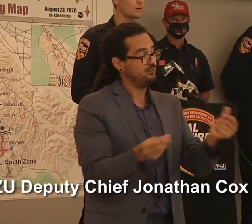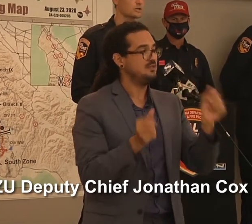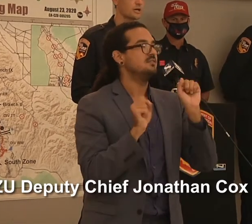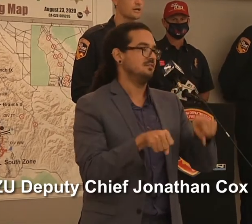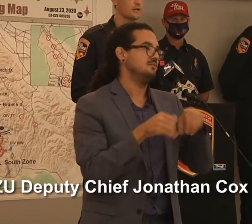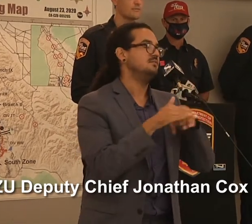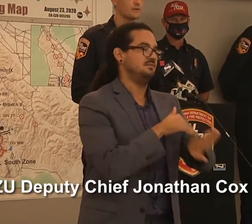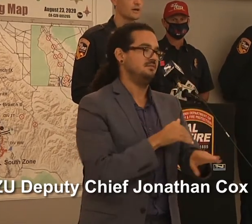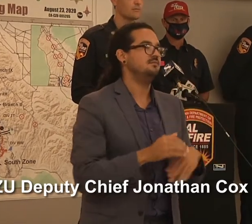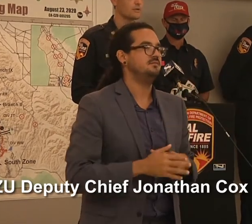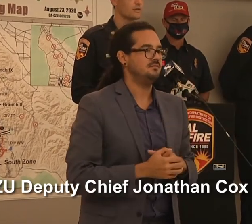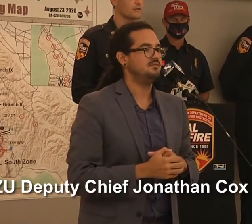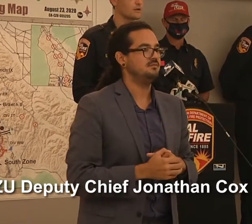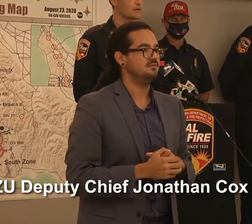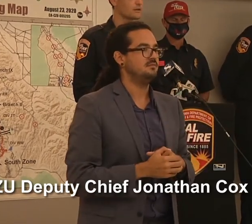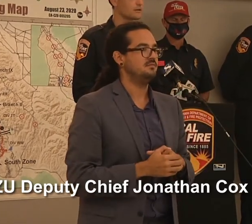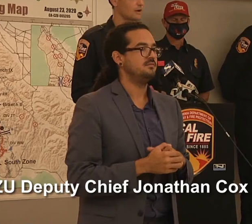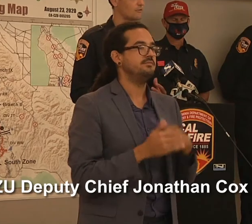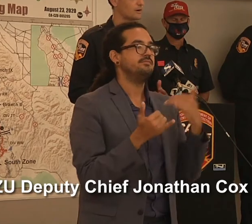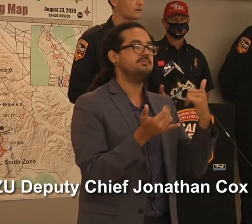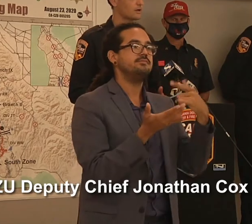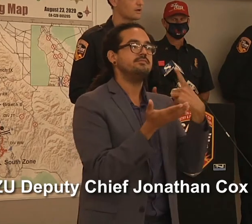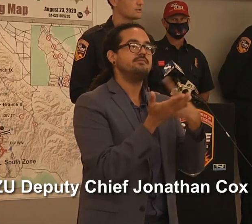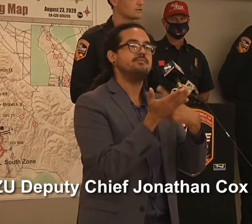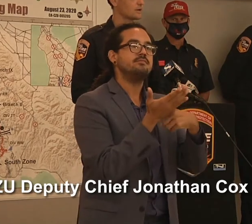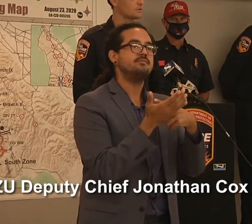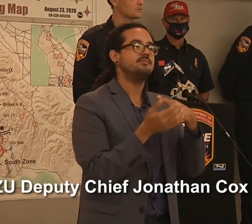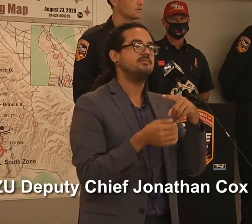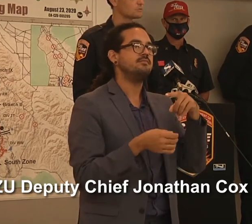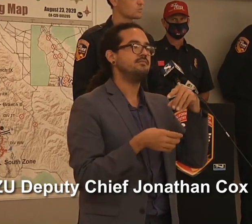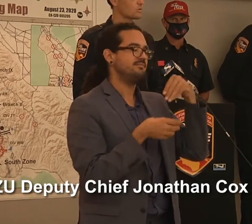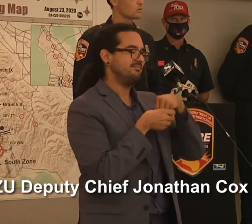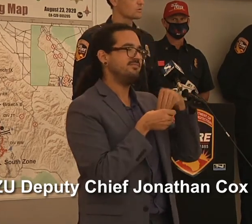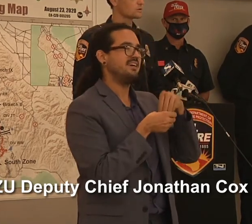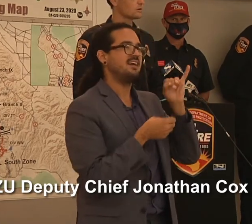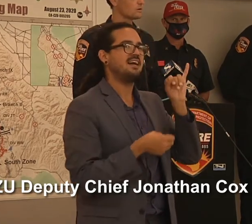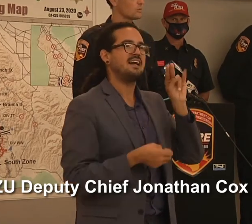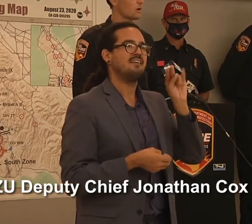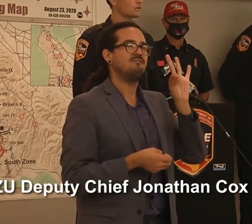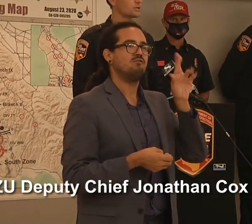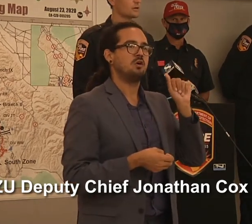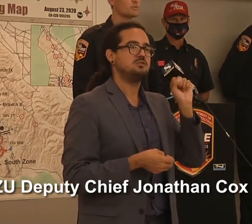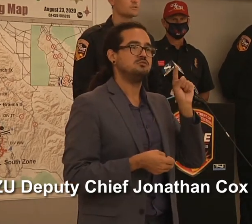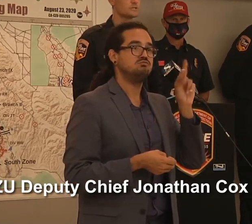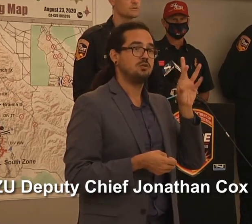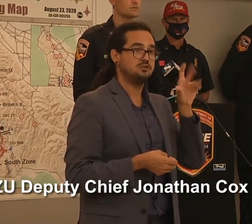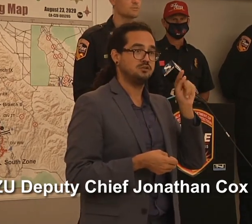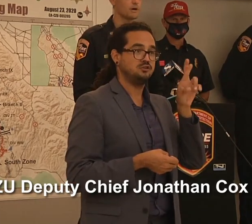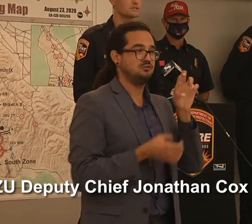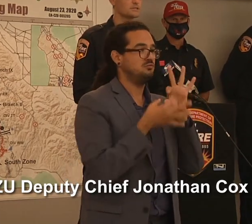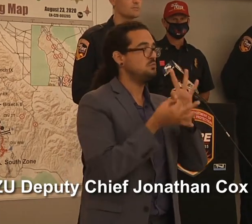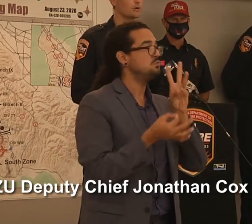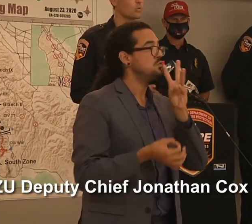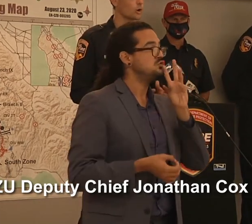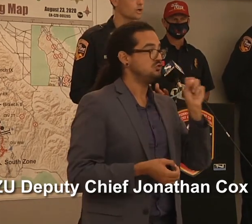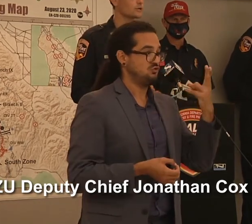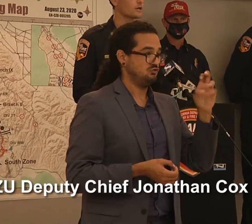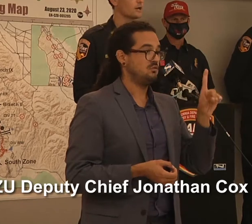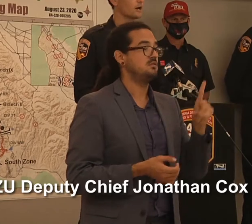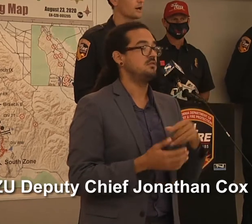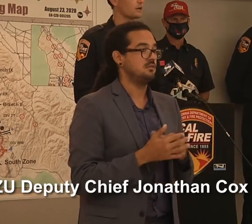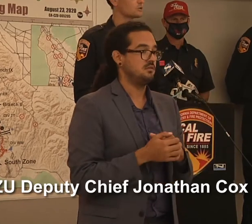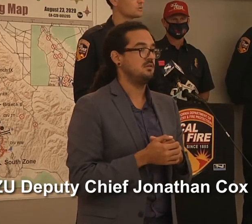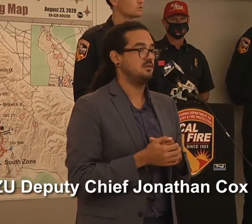in the watershed. The CAL FIRE incident management teams work with what's called a watershed emergency response team, or a